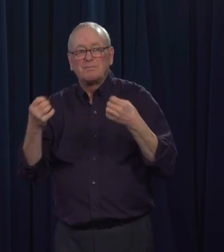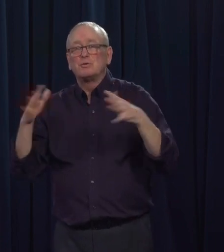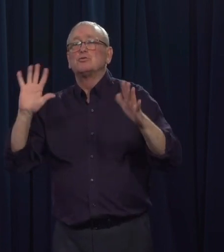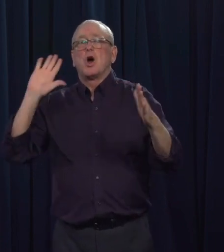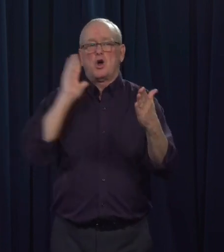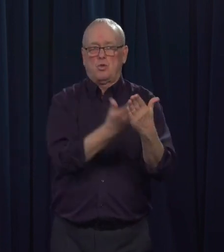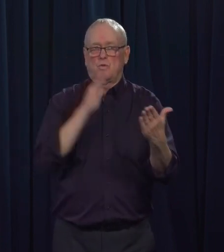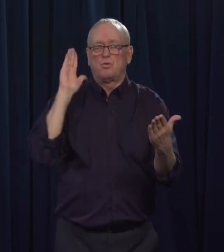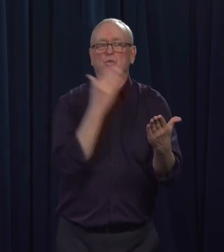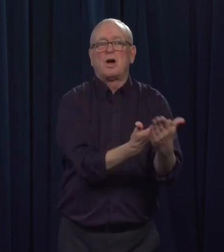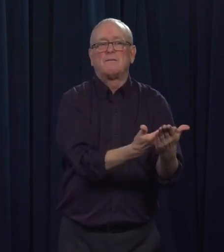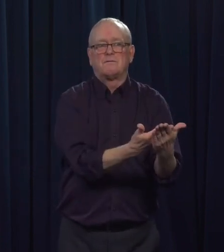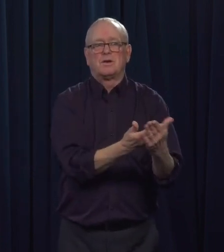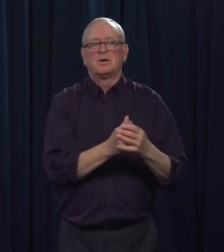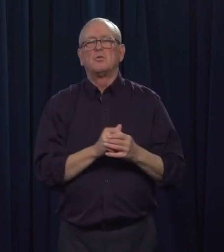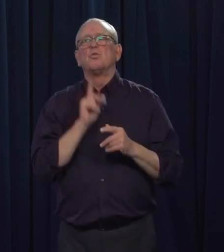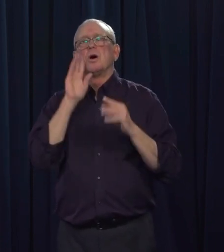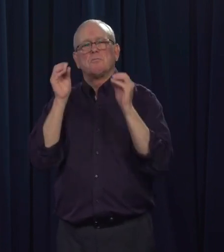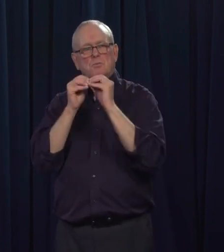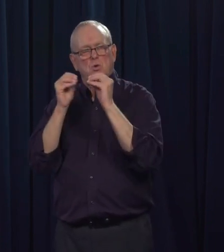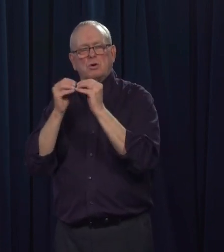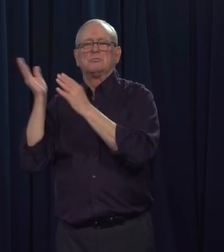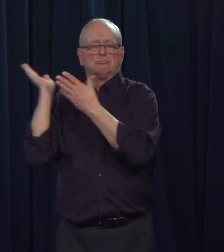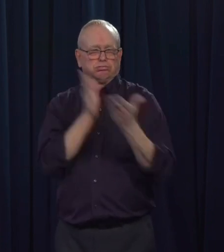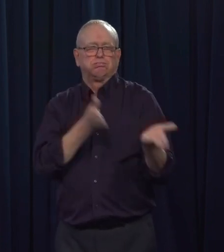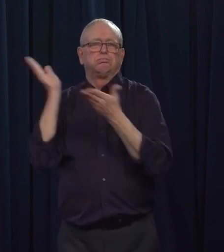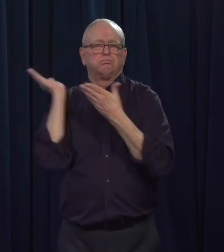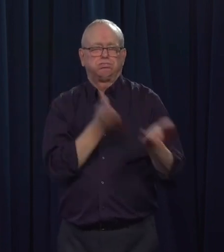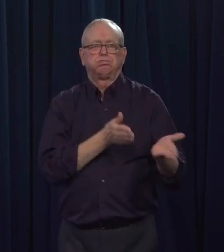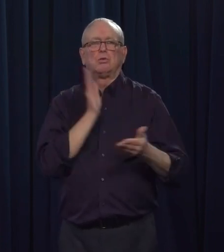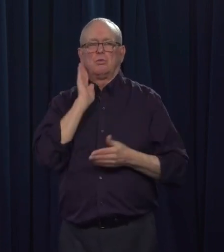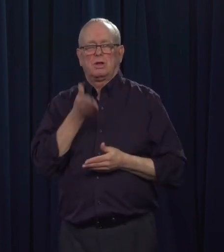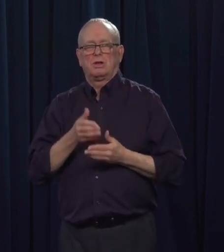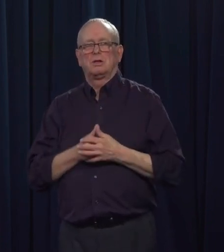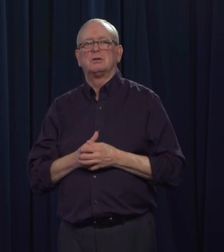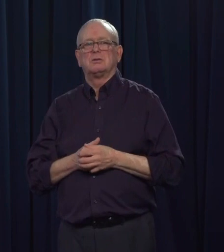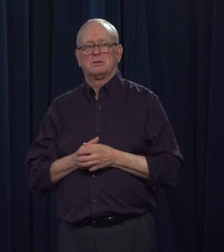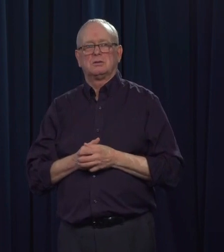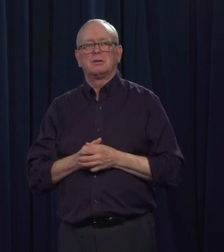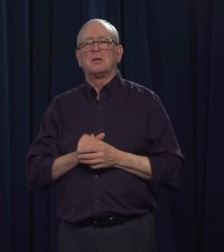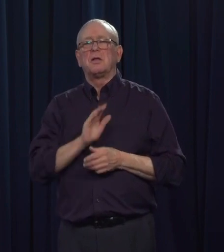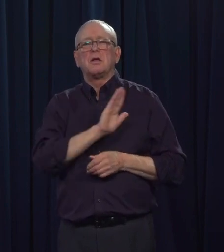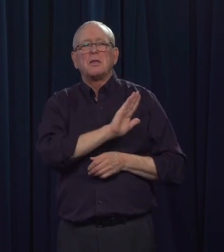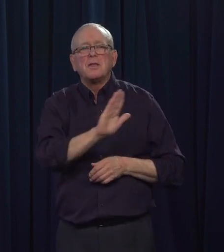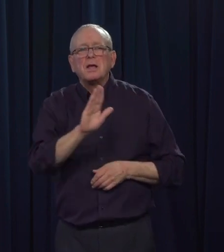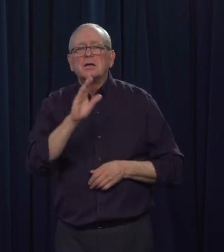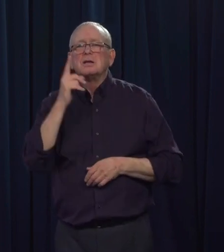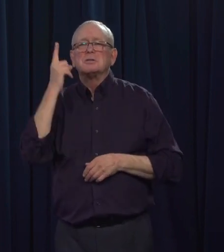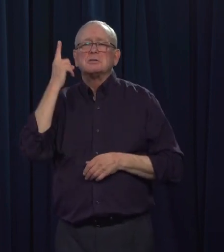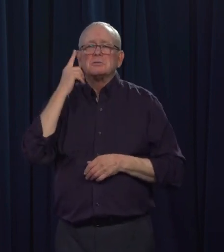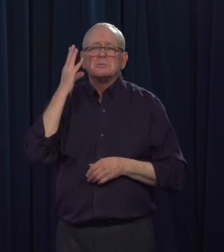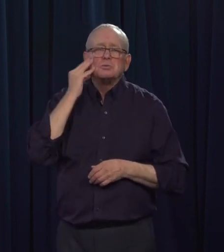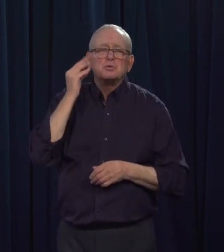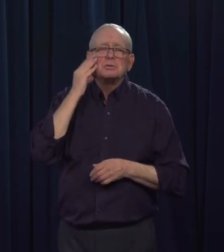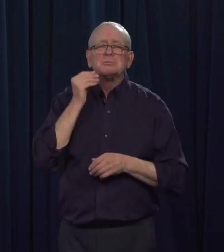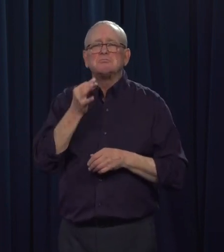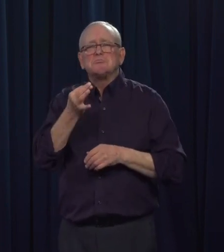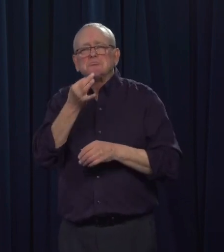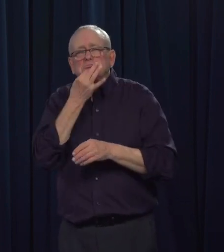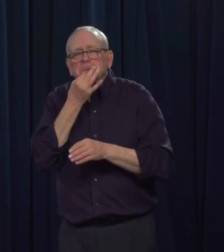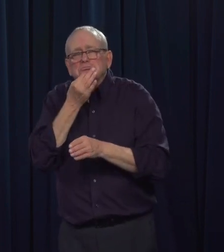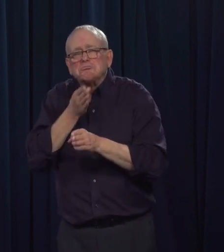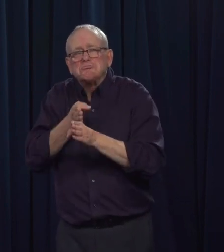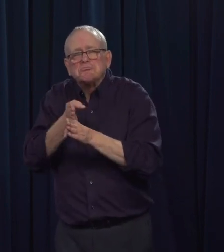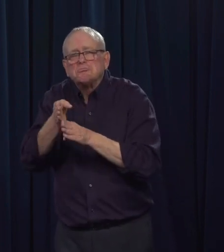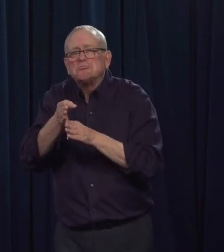and that spirit of pooling our collective resources so that the equipment that we have can run 24/7. Again, there's shifts in the